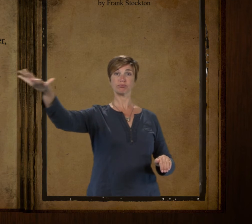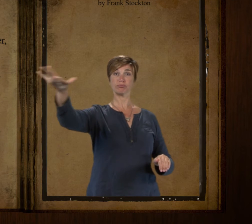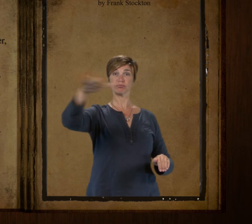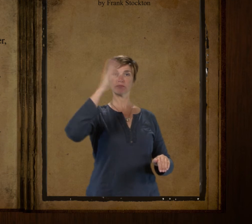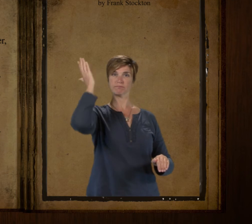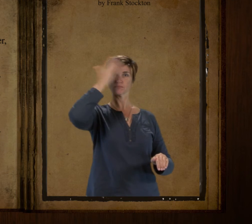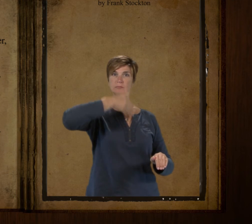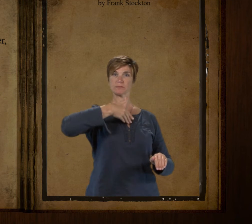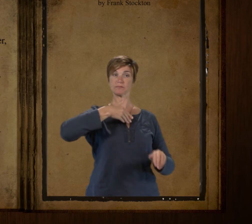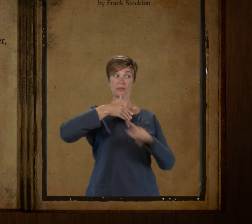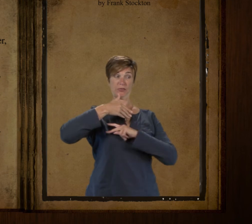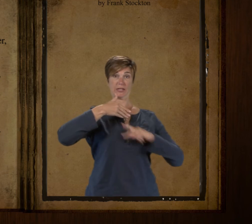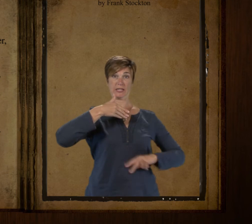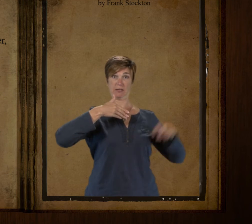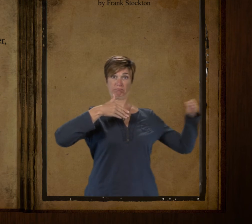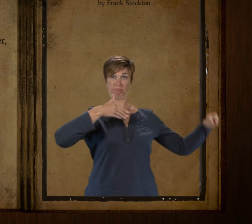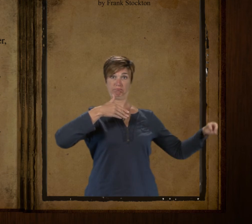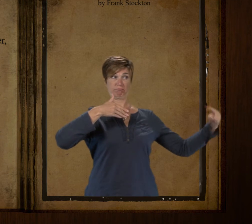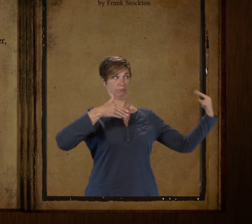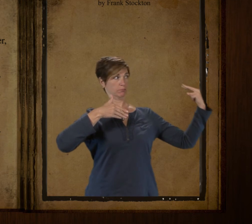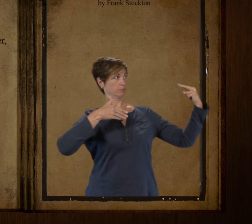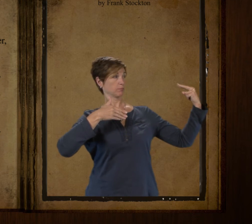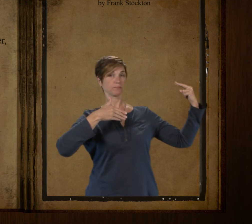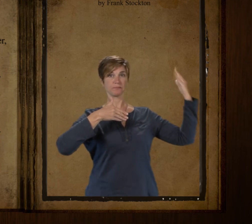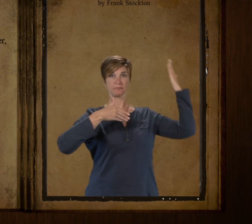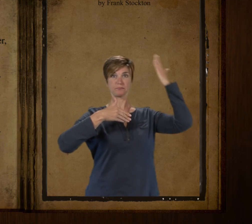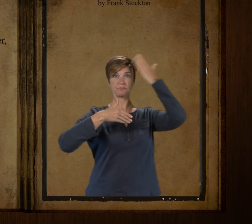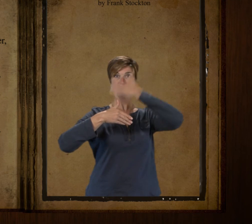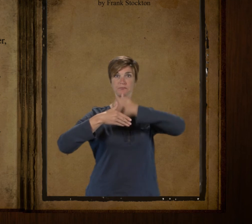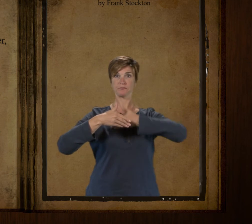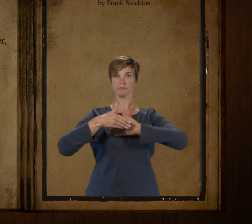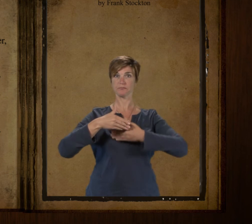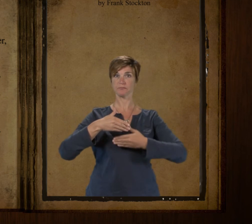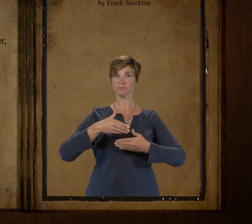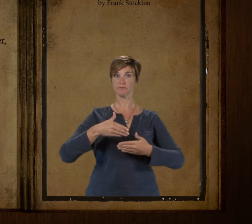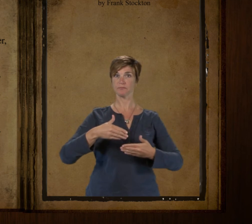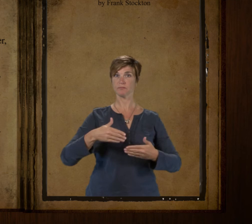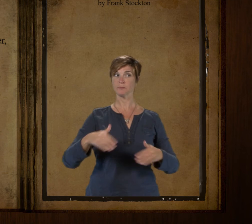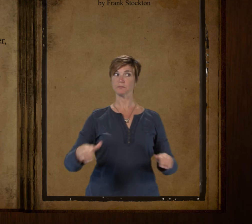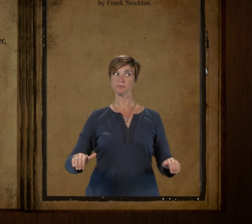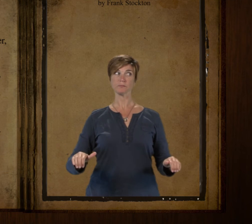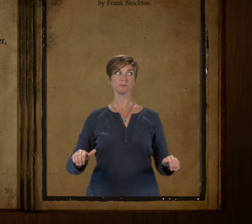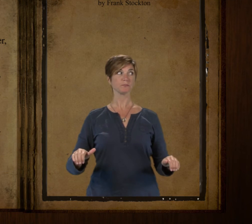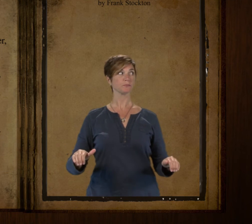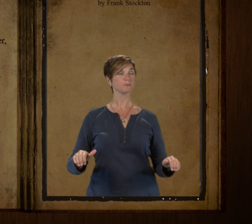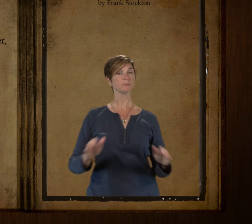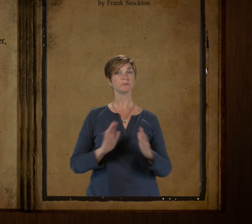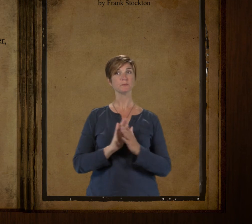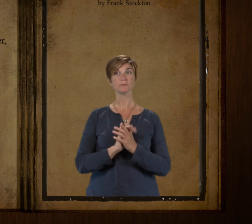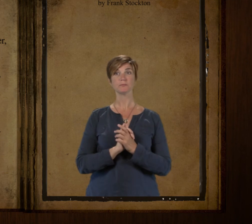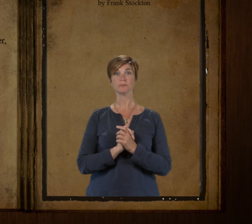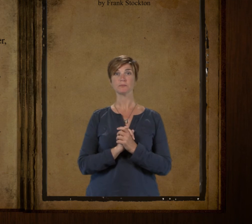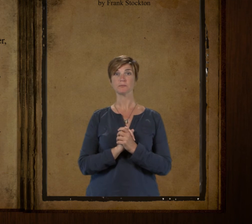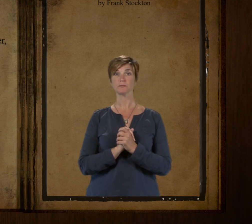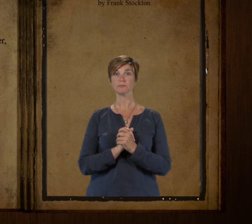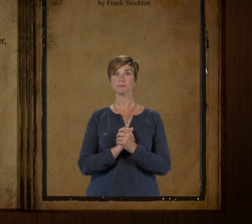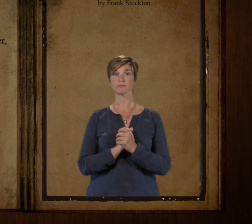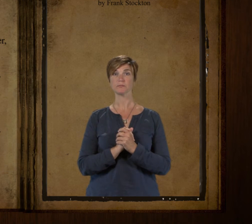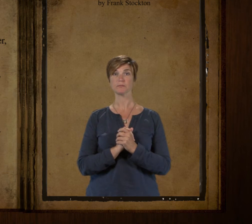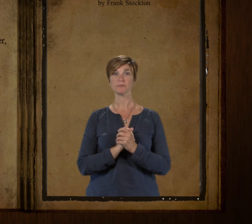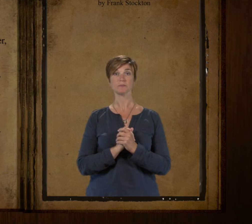perception which is given to those whose souls are one, that she knew behind which door crouched the